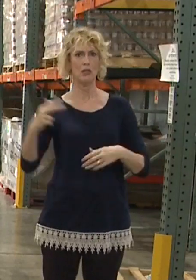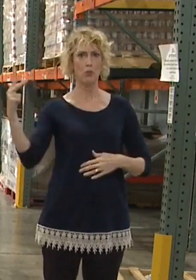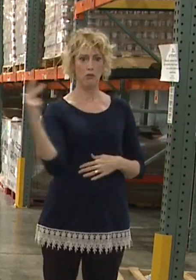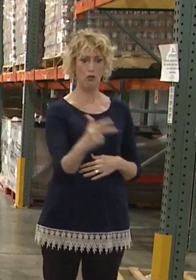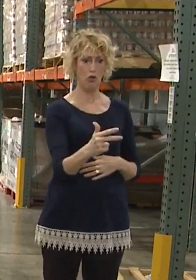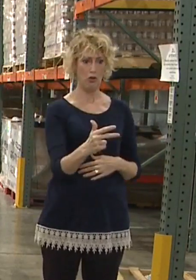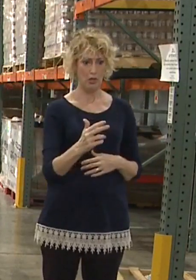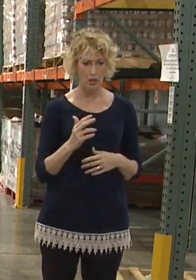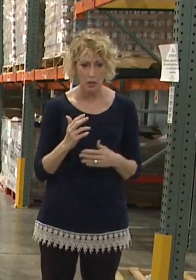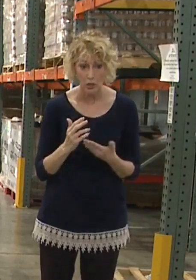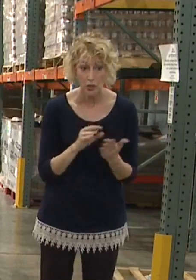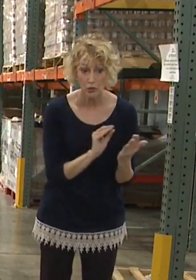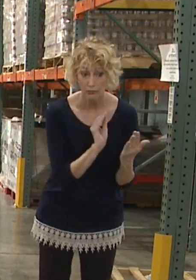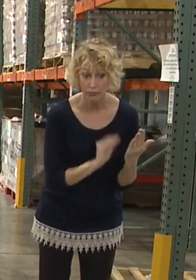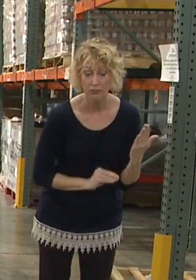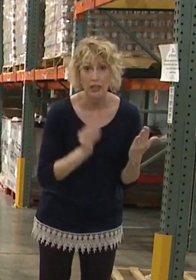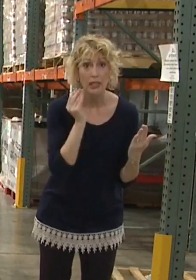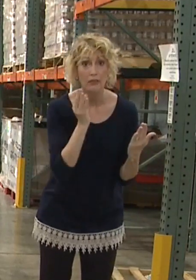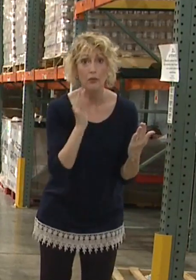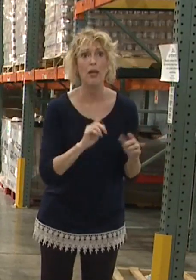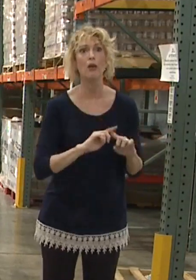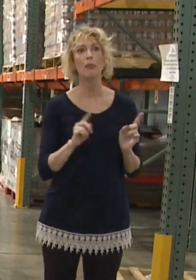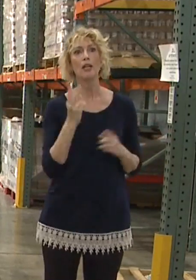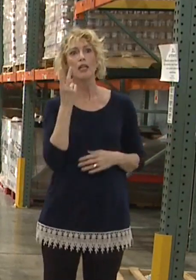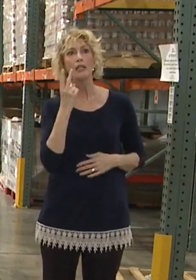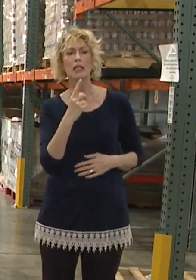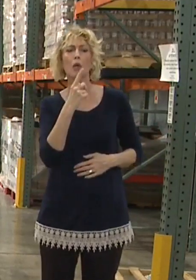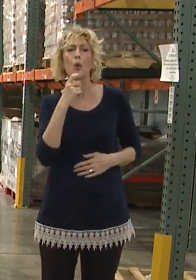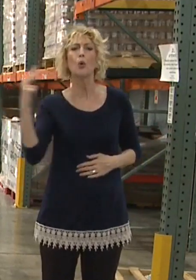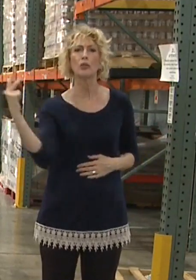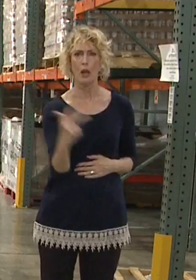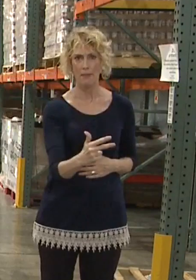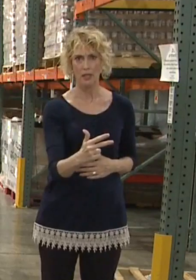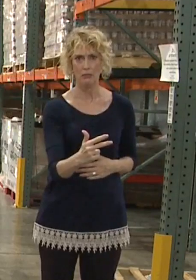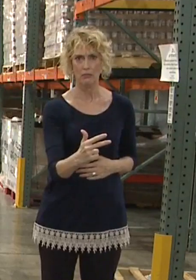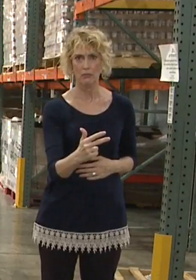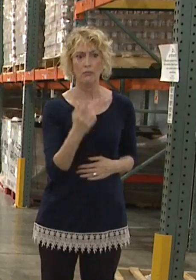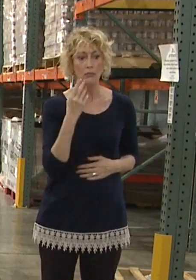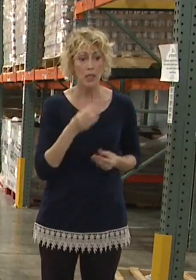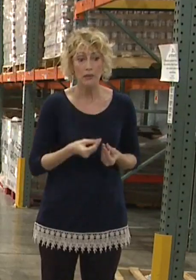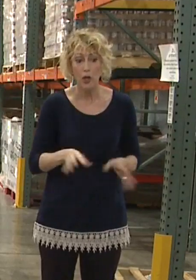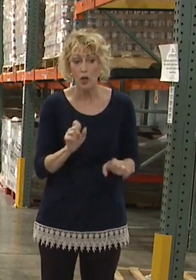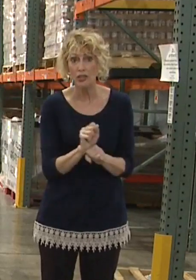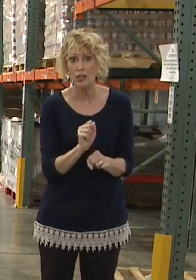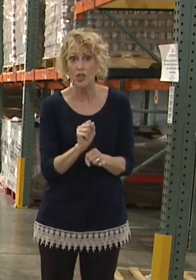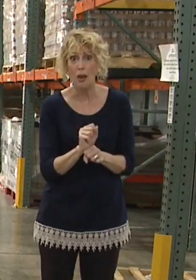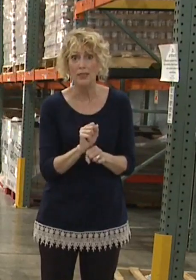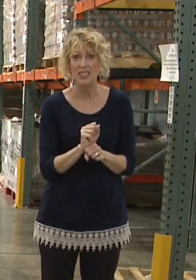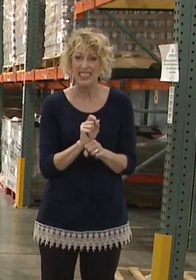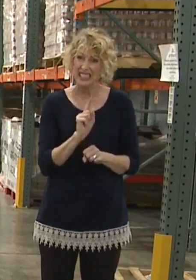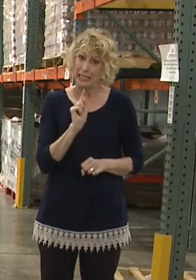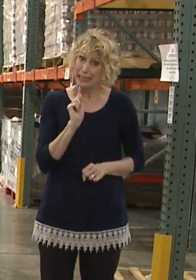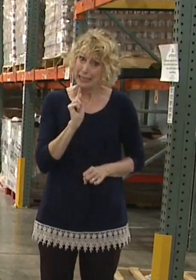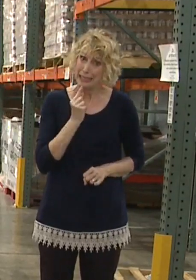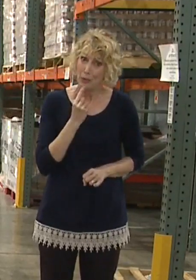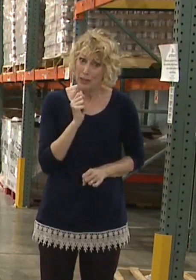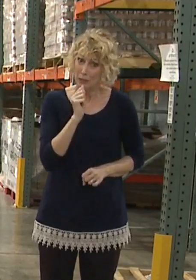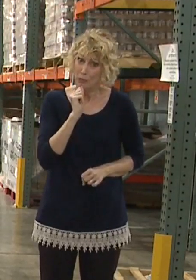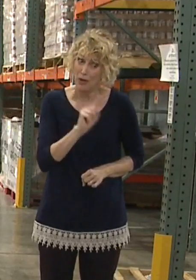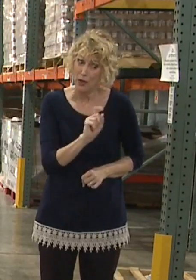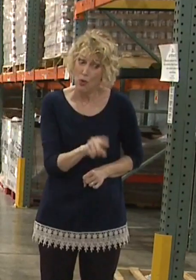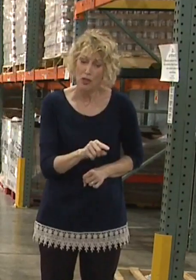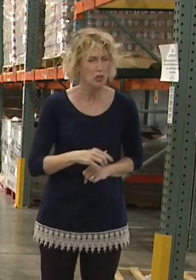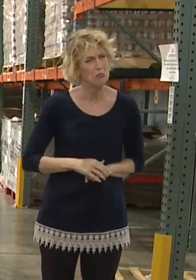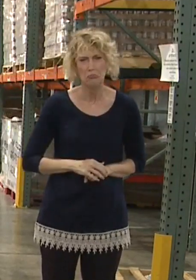not only to gather data for us, but also we want to understand who's out there coming, if you've lost a job. It's nothing invasive questioning, but if we can have